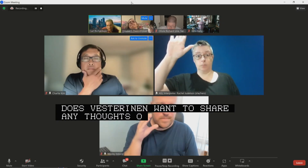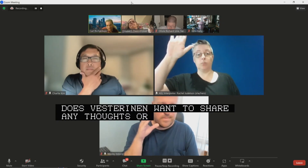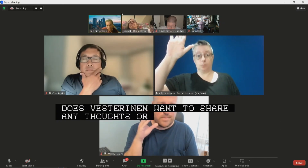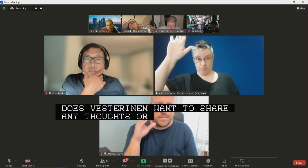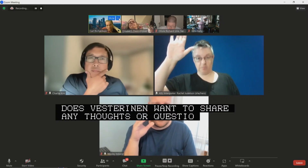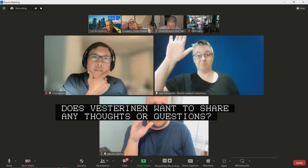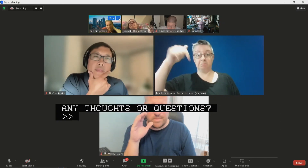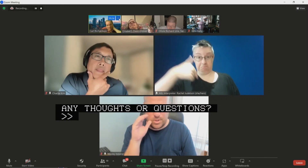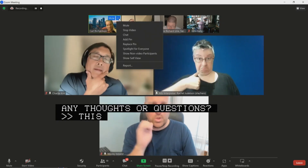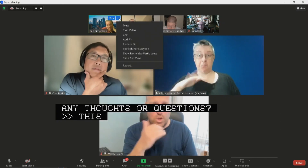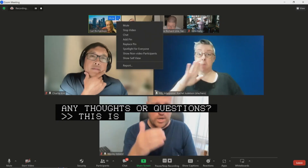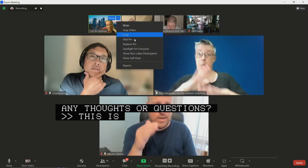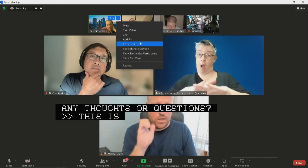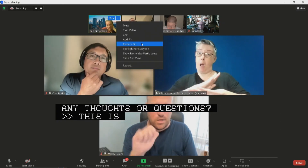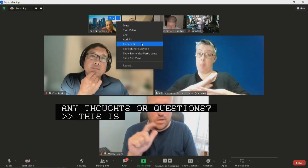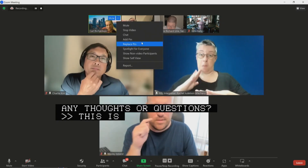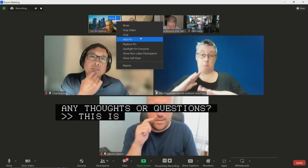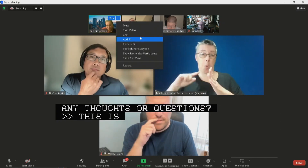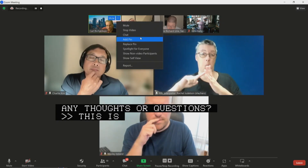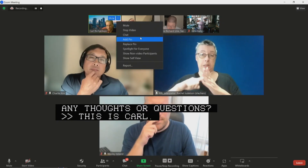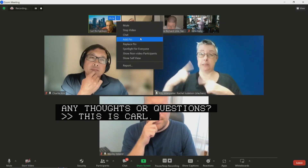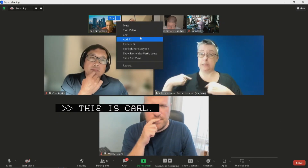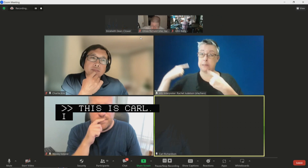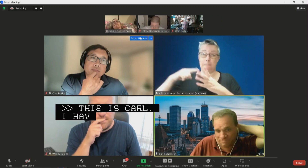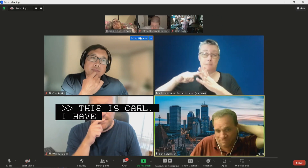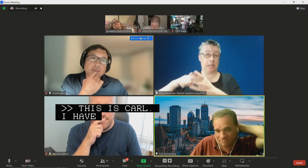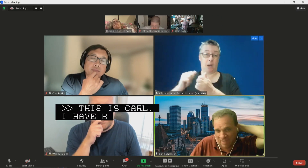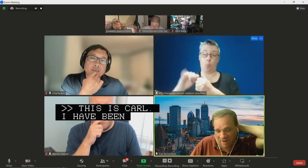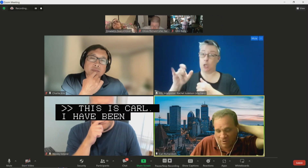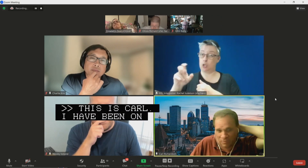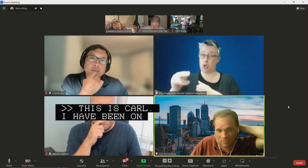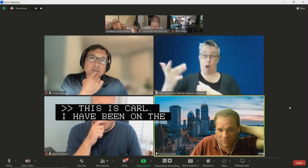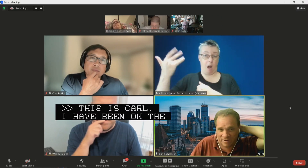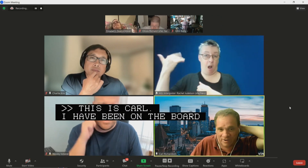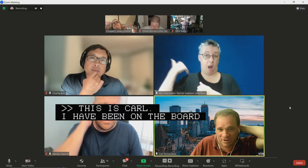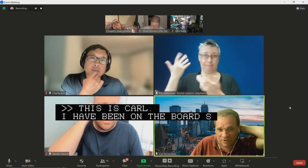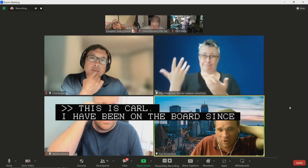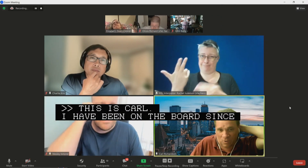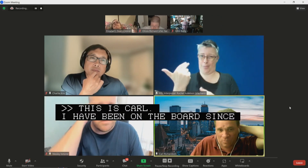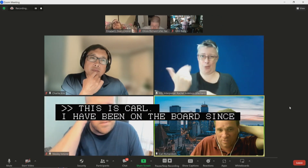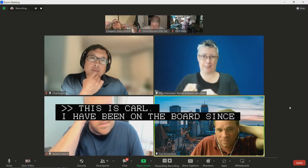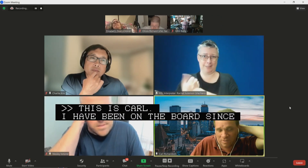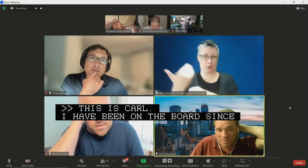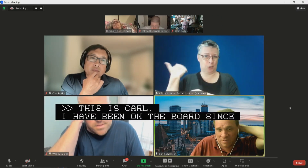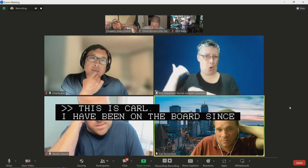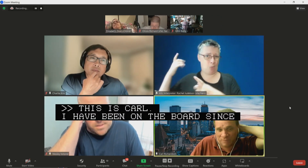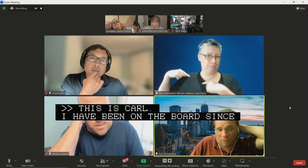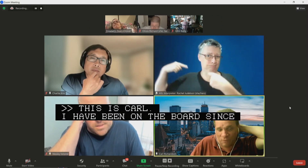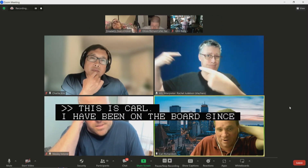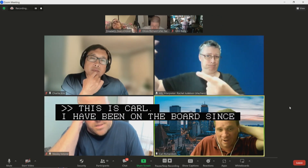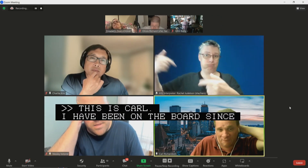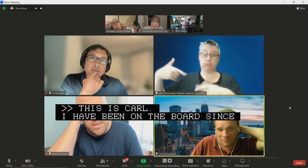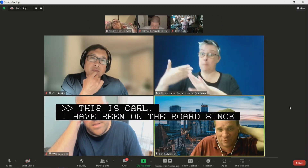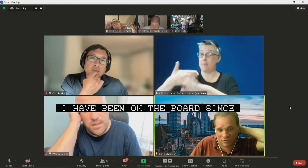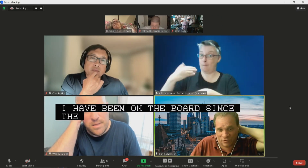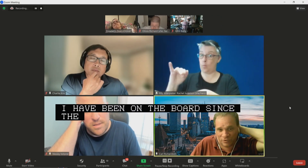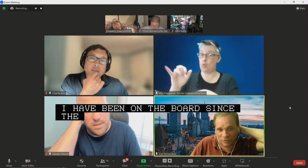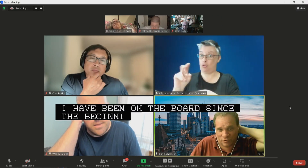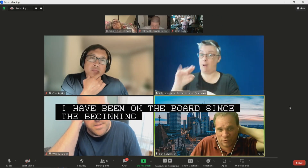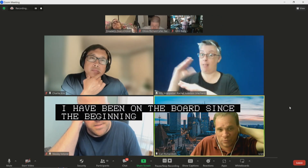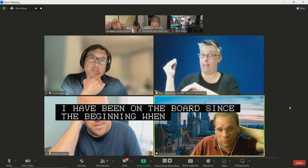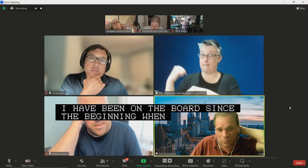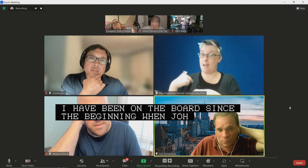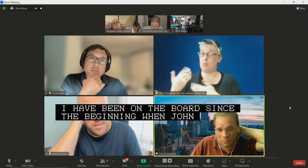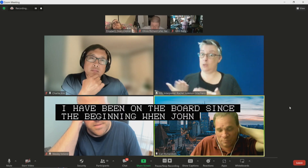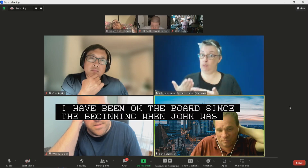I've been on the board since the beginning when John was on the board, I don't know, 13 years ago, before he left